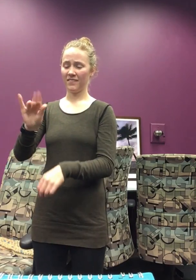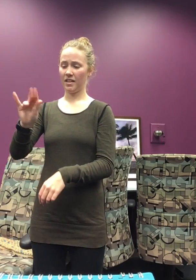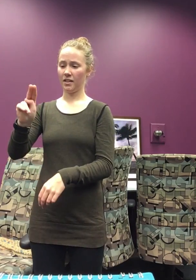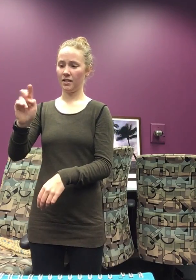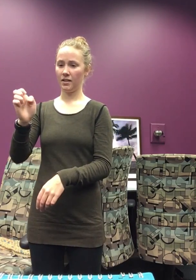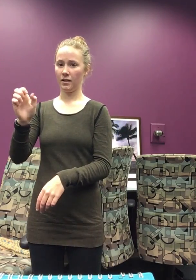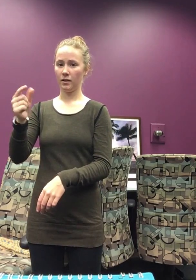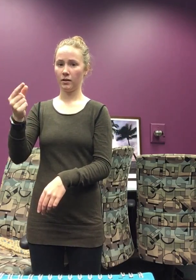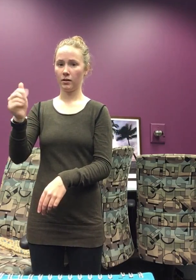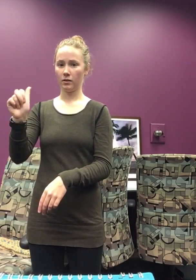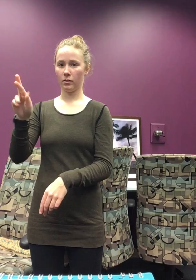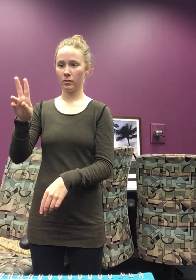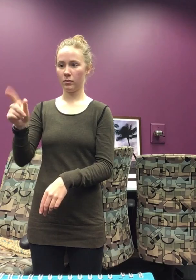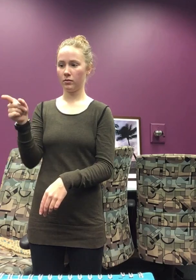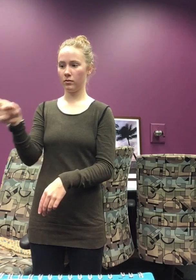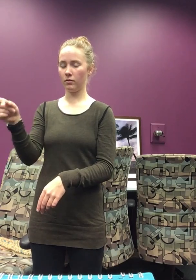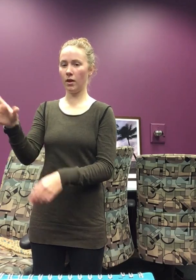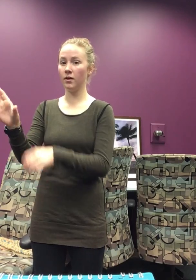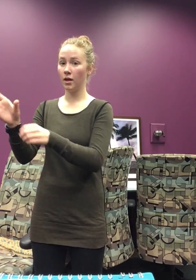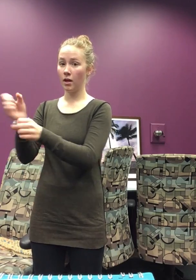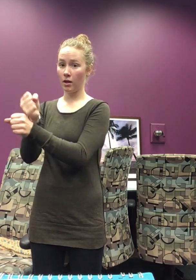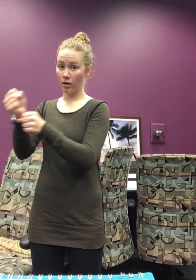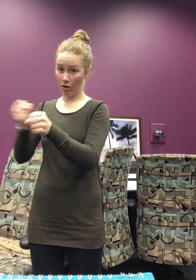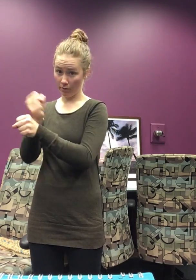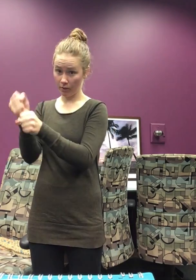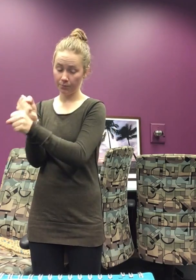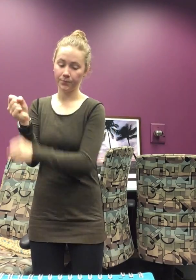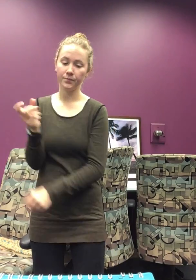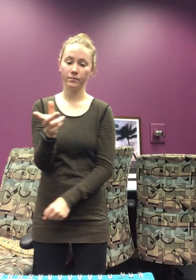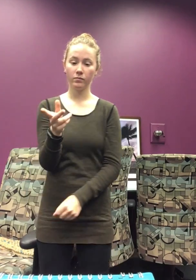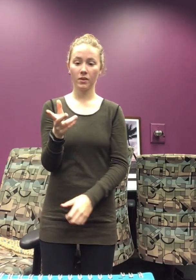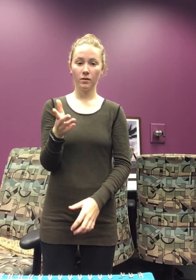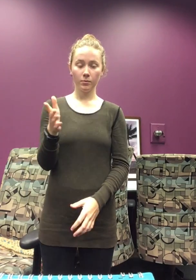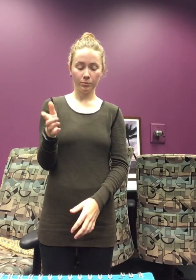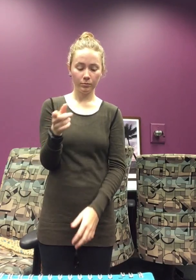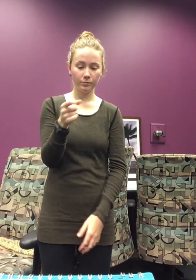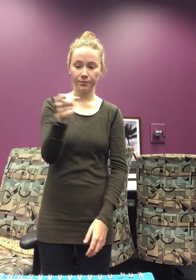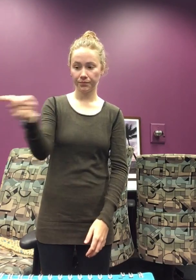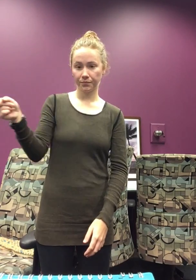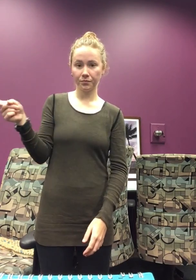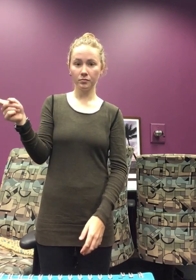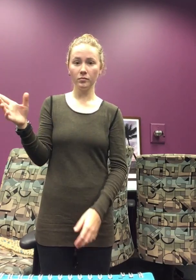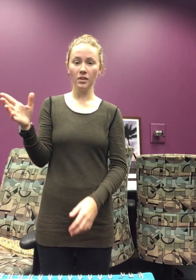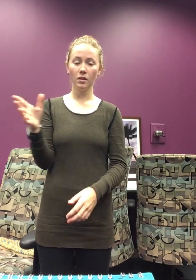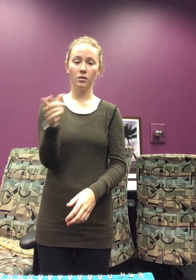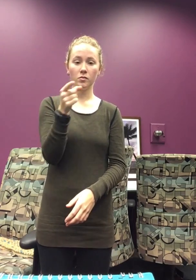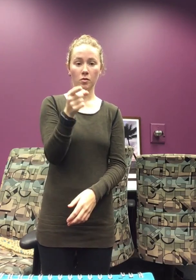tasting sweet things, salty things, bitter things, and sour things.